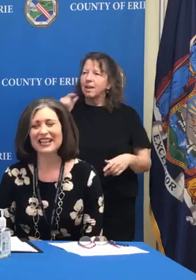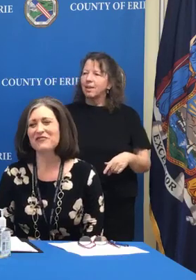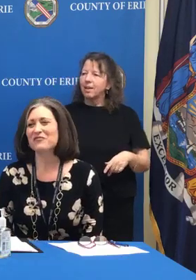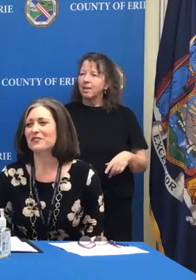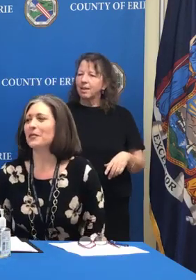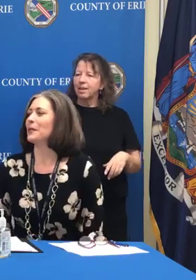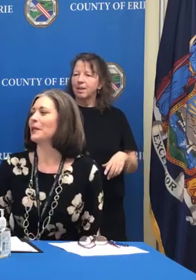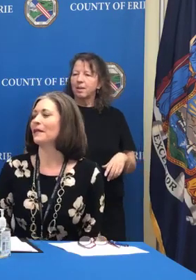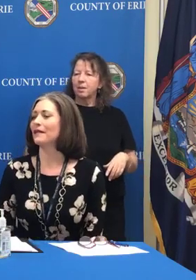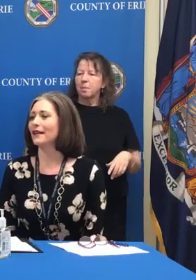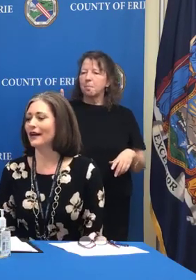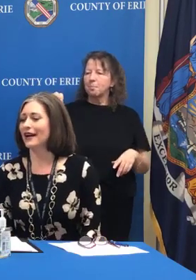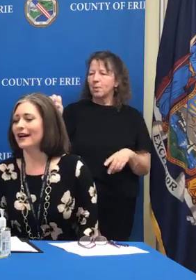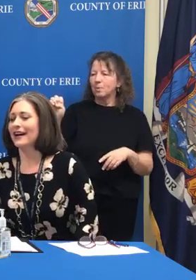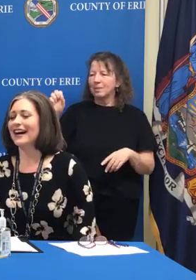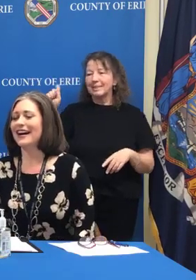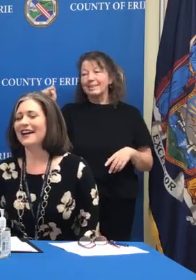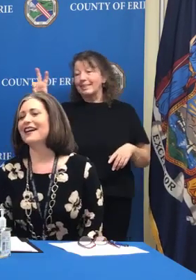We're going to have to mute you, Steve.